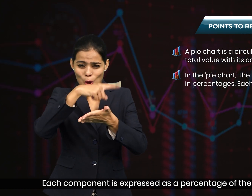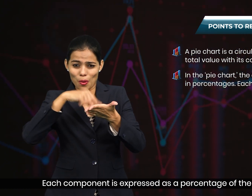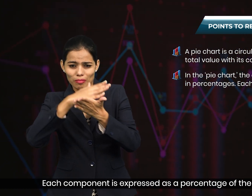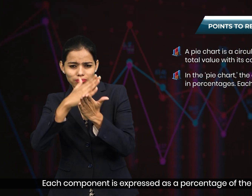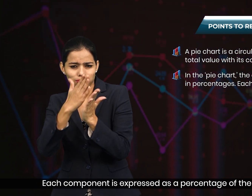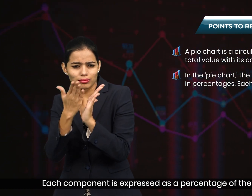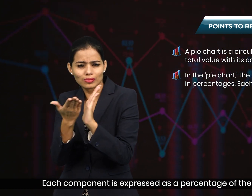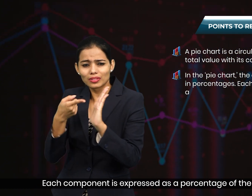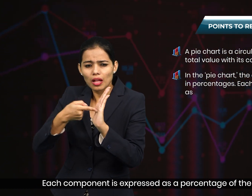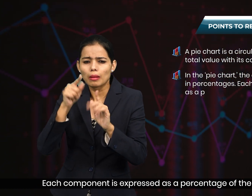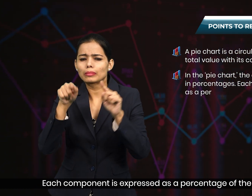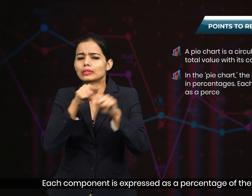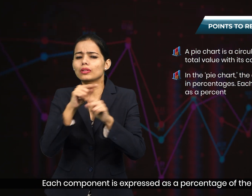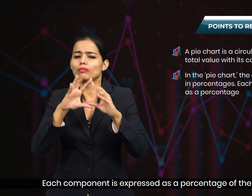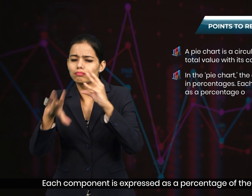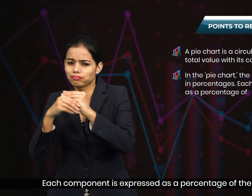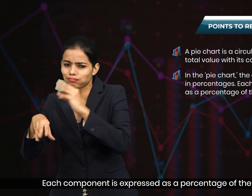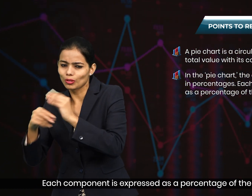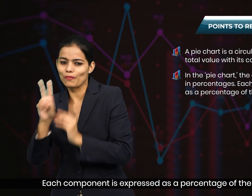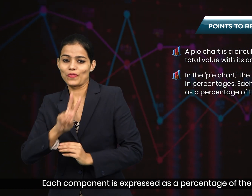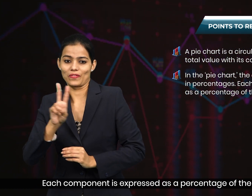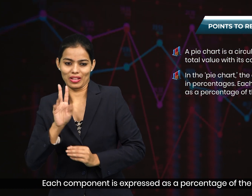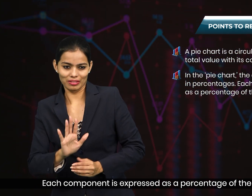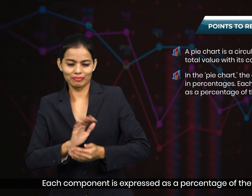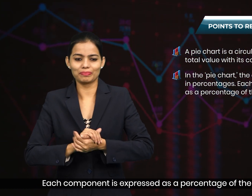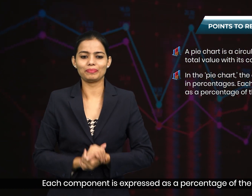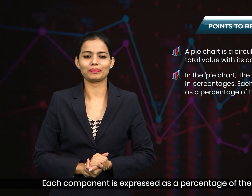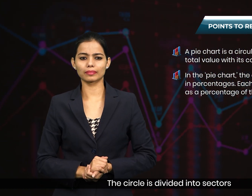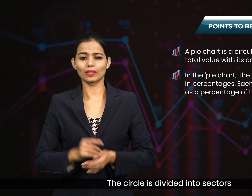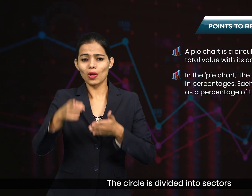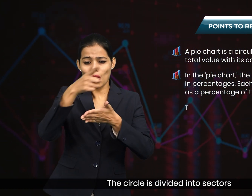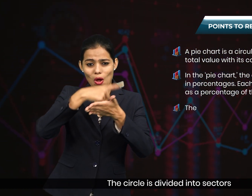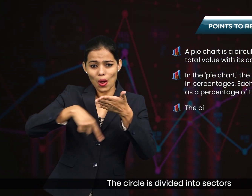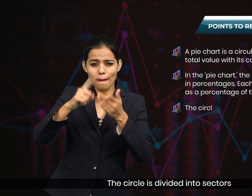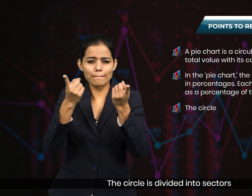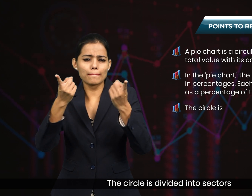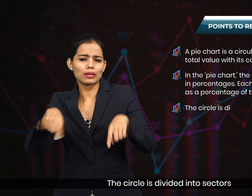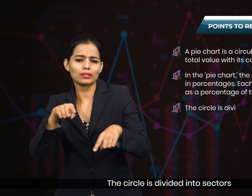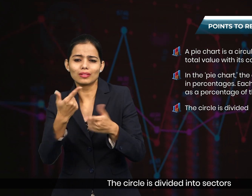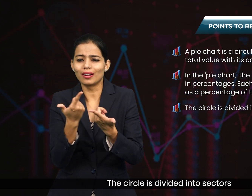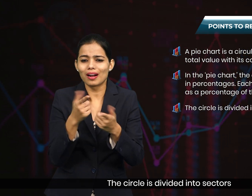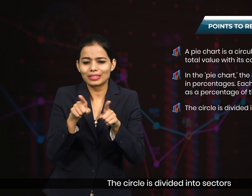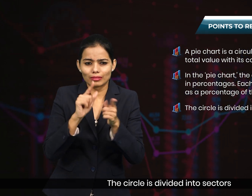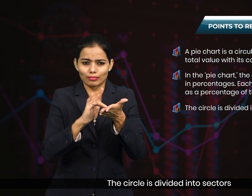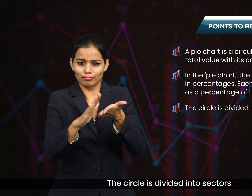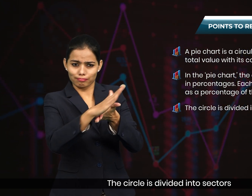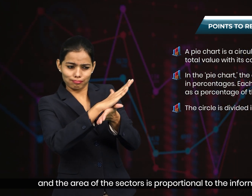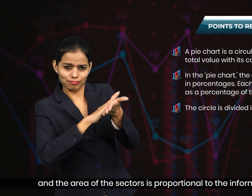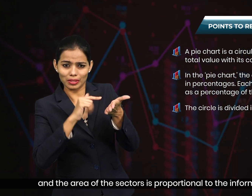is expressed as a percentage of the total value. The circle is divided into sectors and the